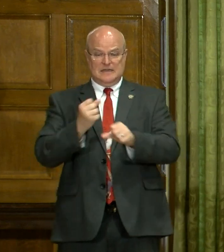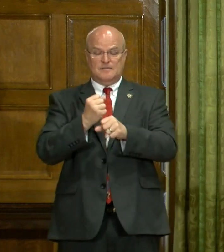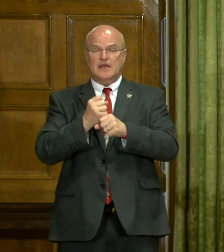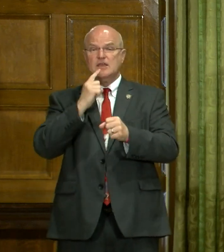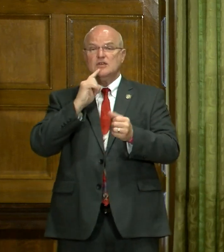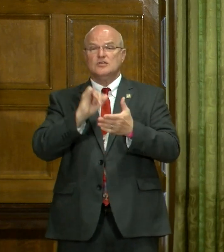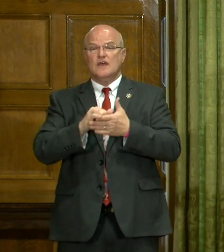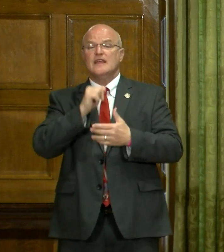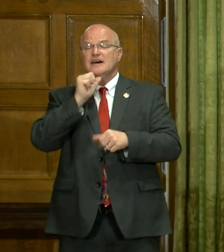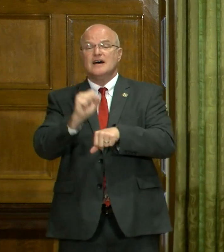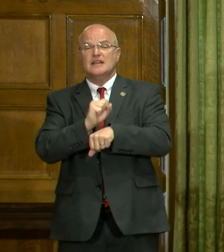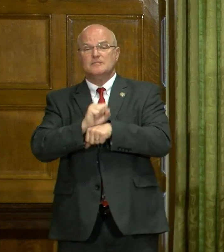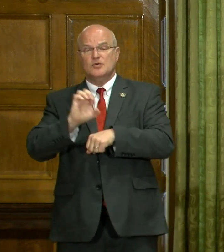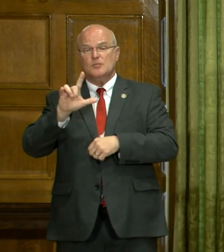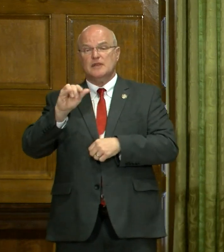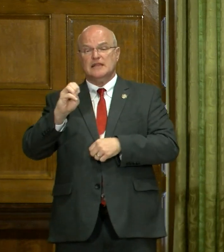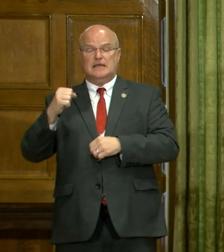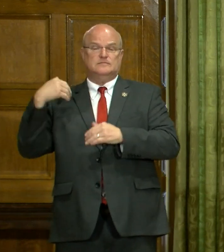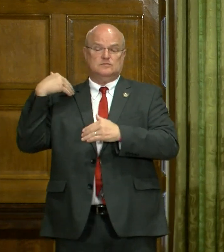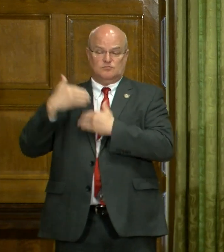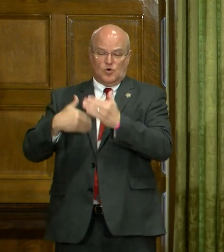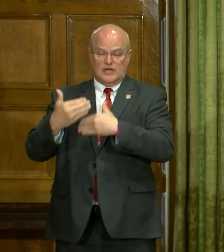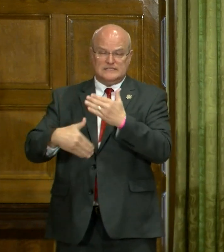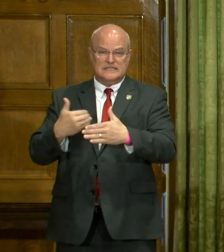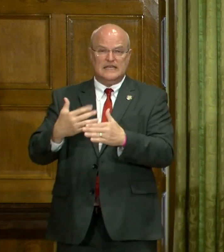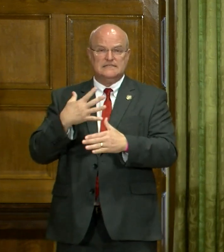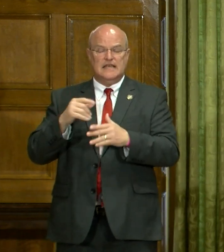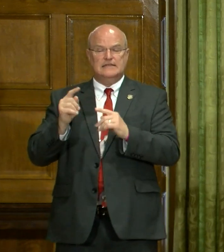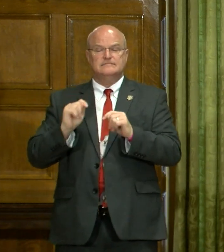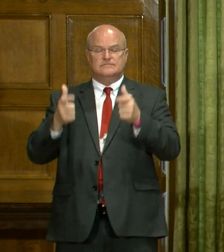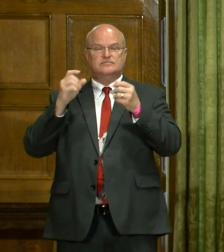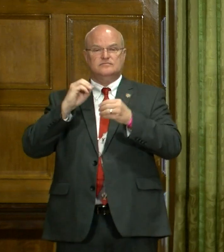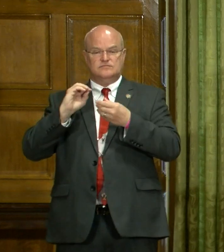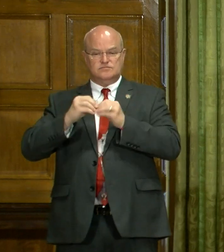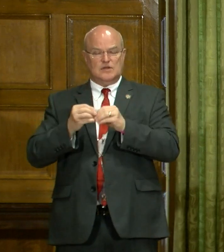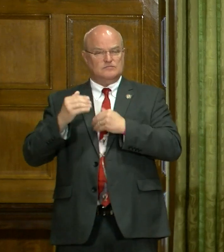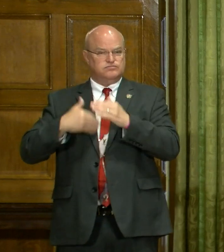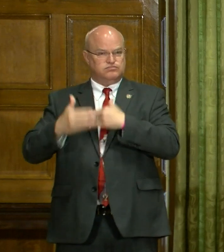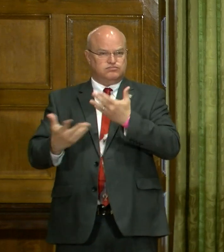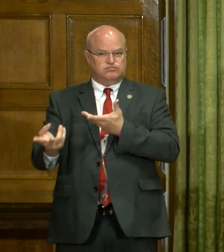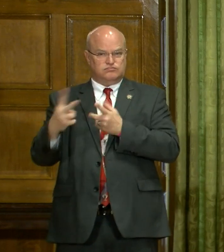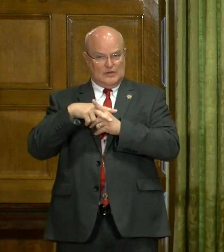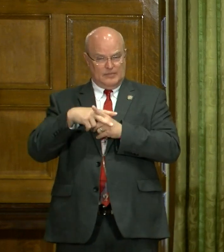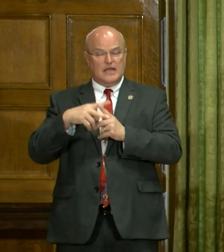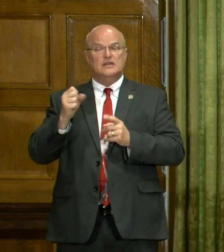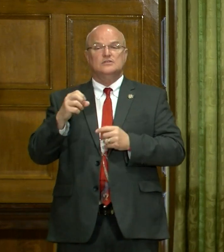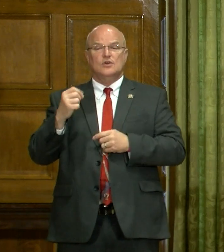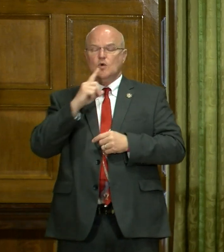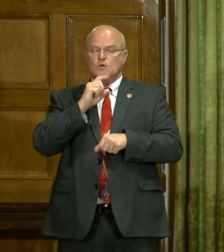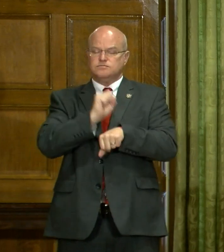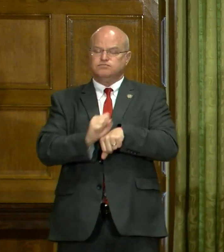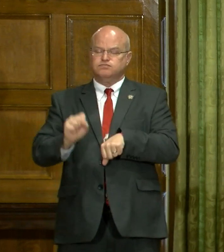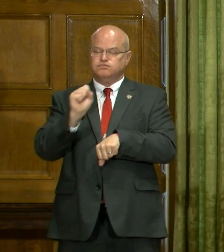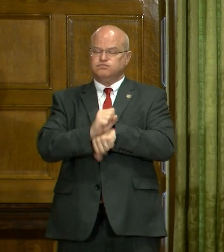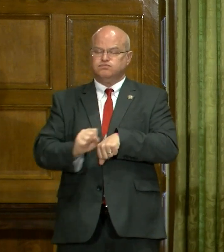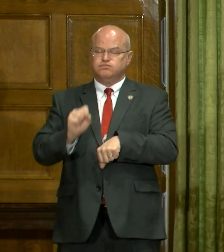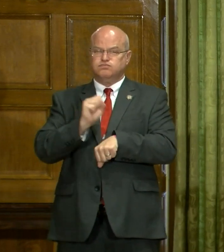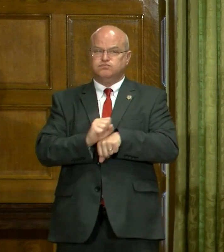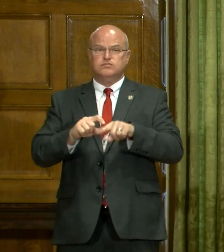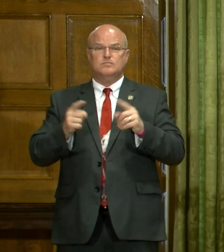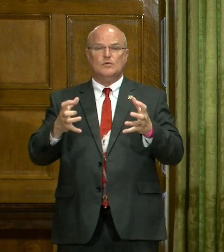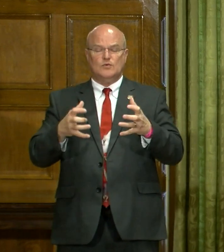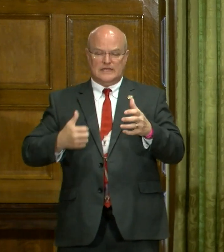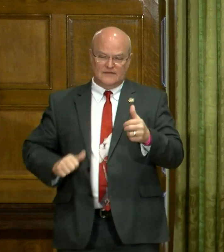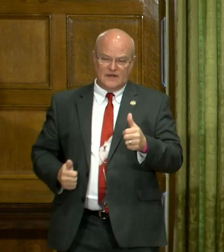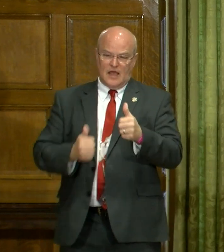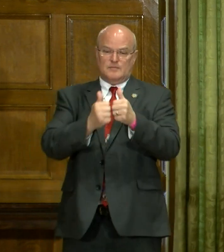making sure that the unemployment claims can be processed, an extraordinary number of those that have come in. So they've worked very hard, but he wanted to give